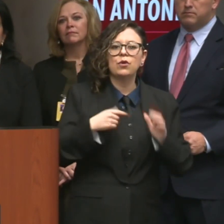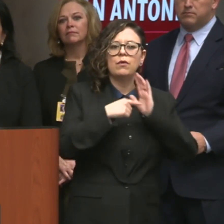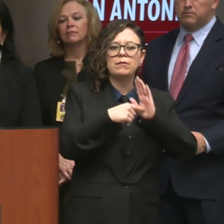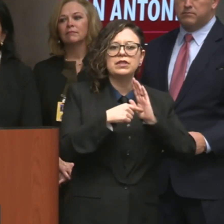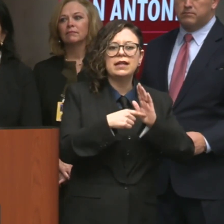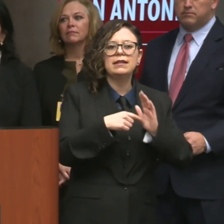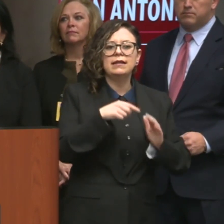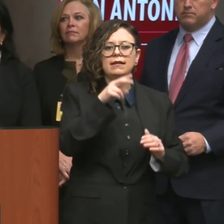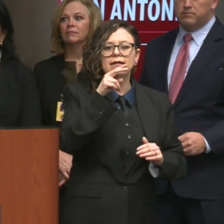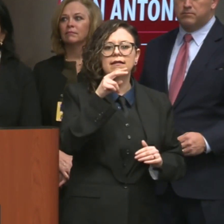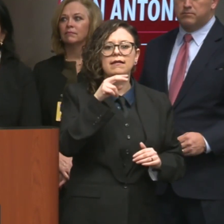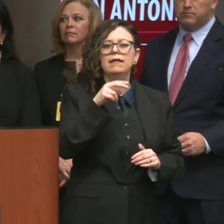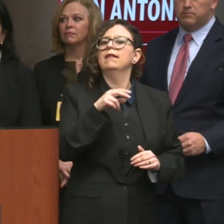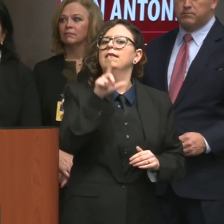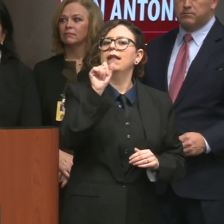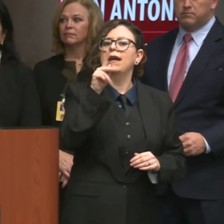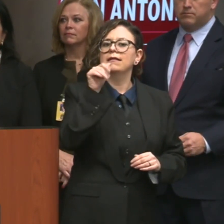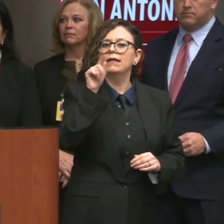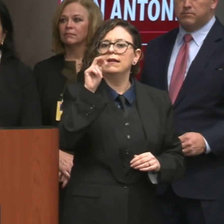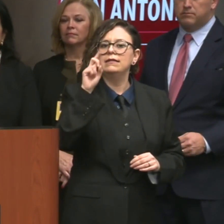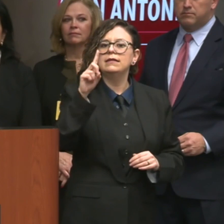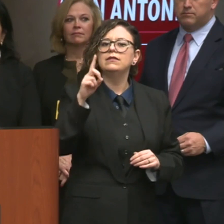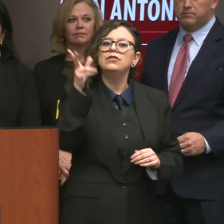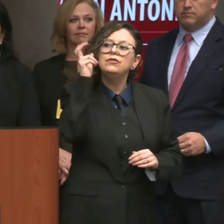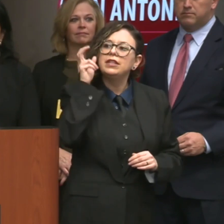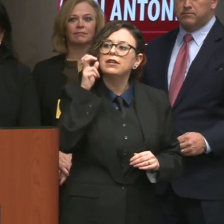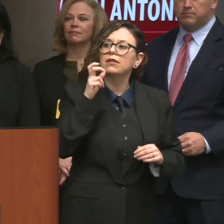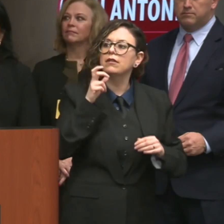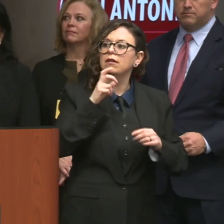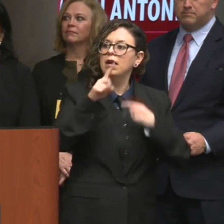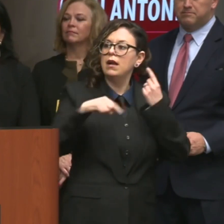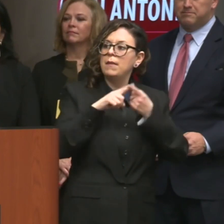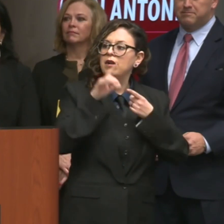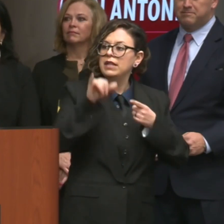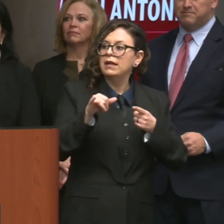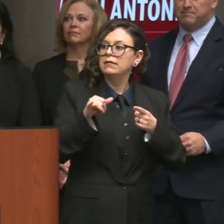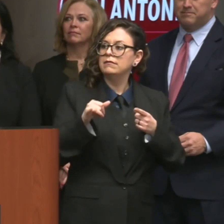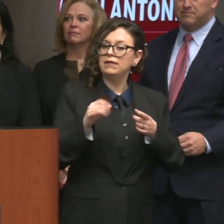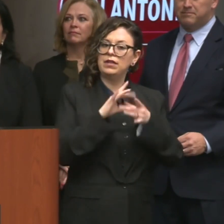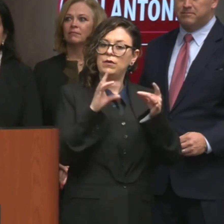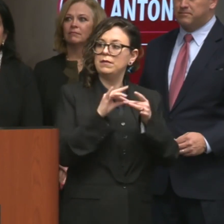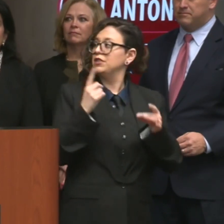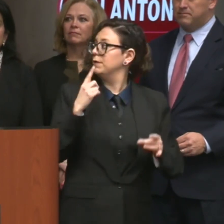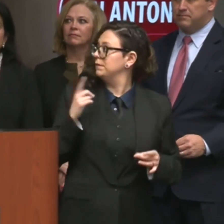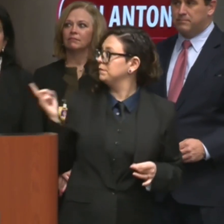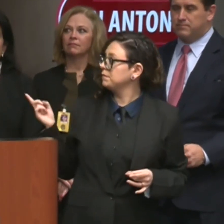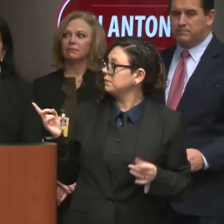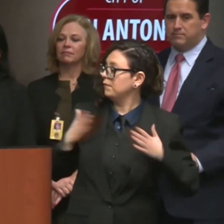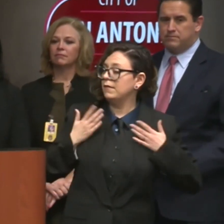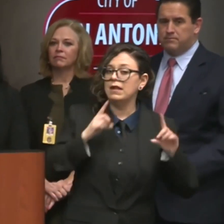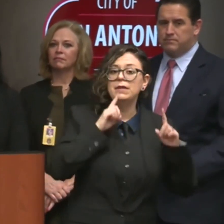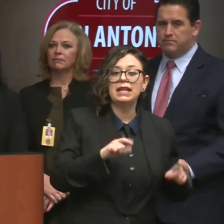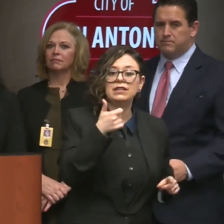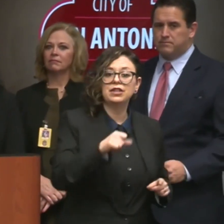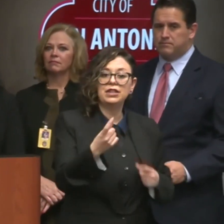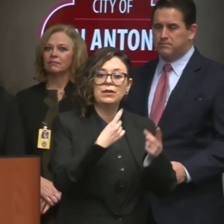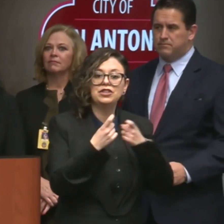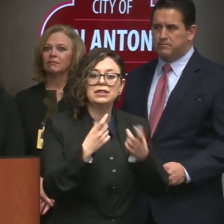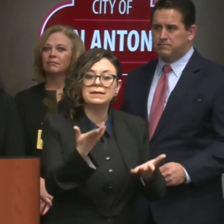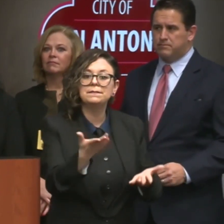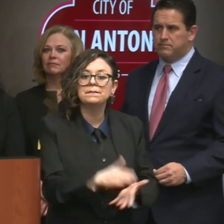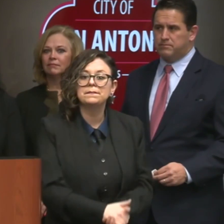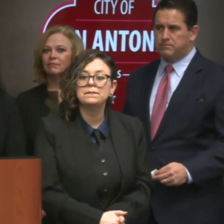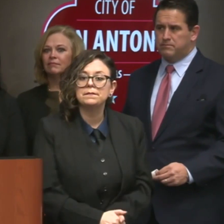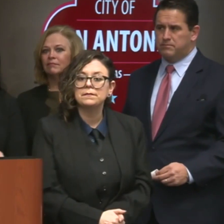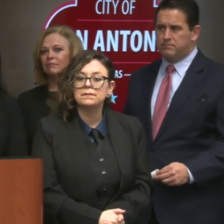area, just to get some feedback from the council member about what they'd like to say to their constituents? I'm happy to answer any questions that you have. Very